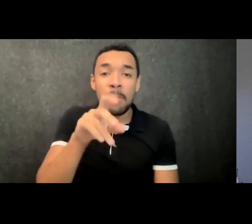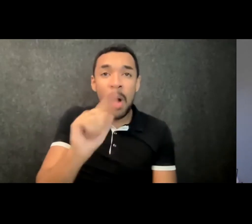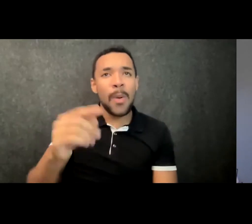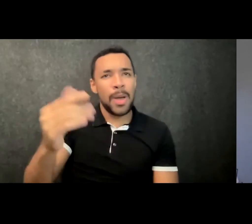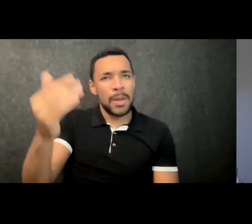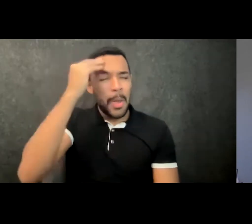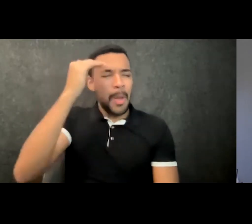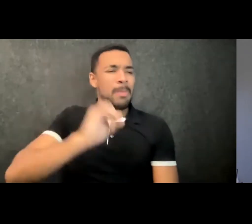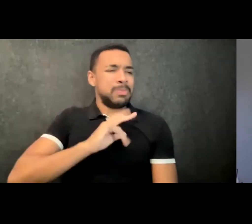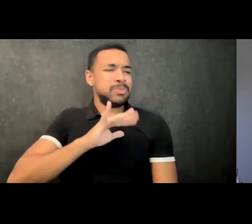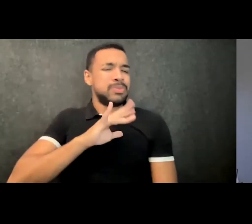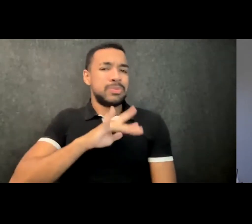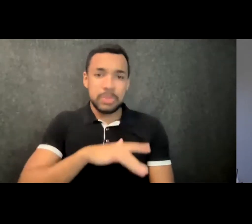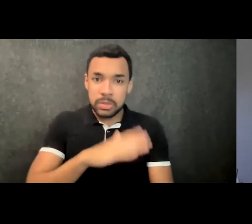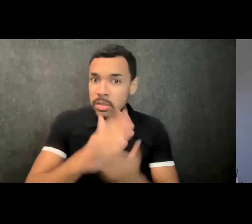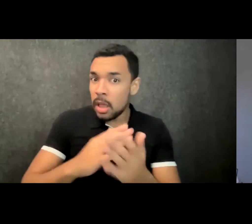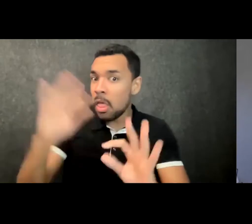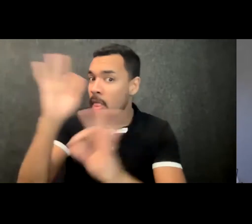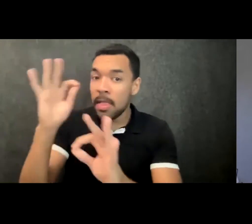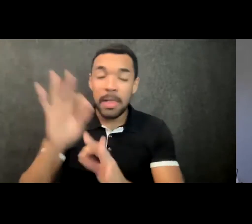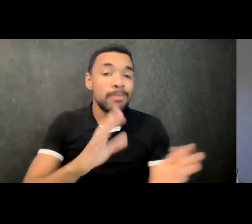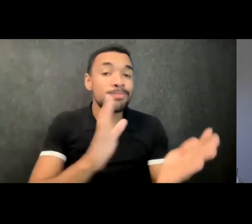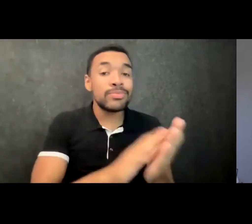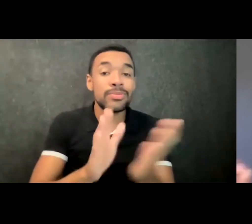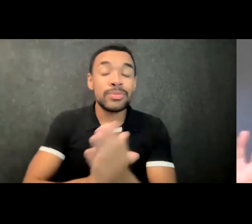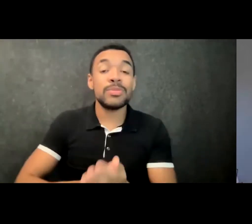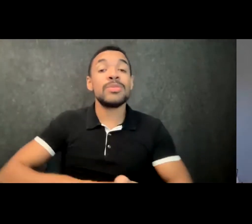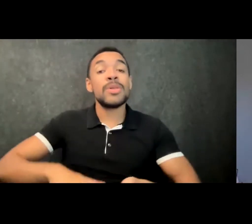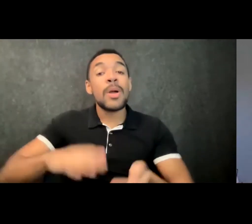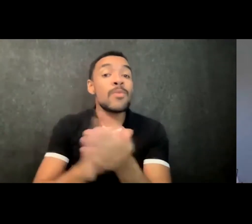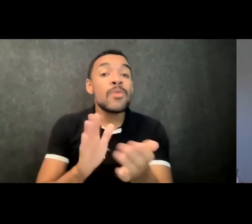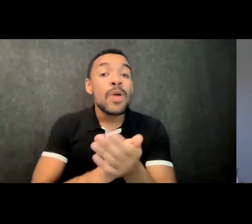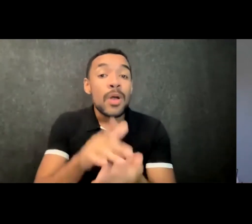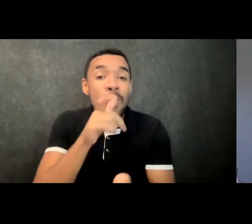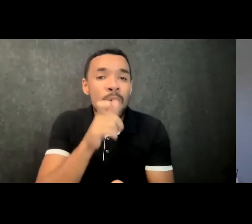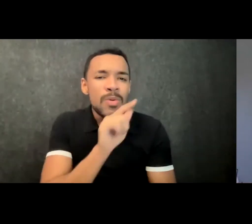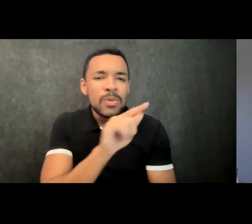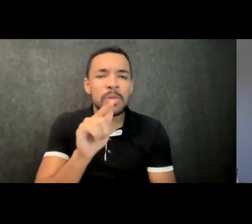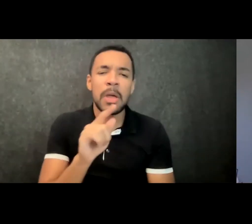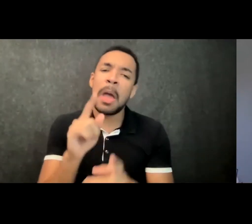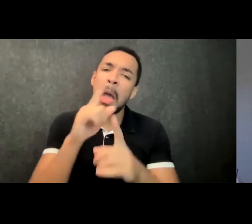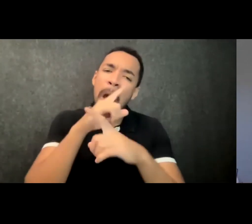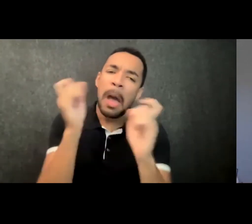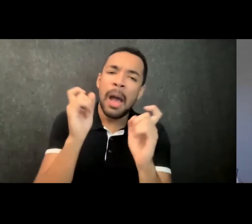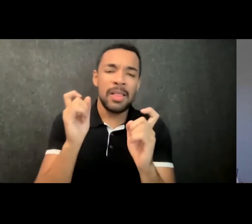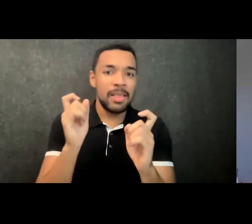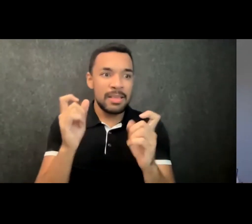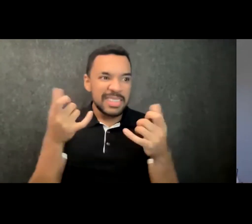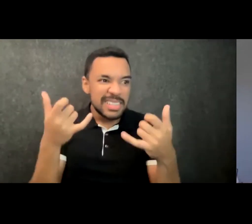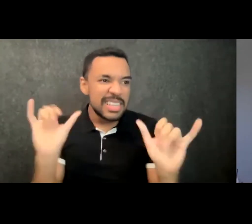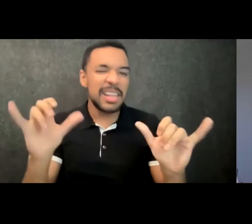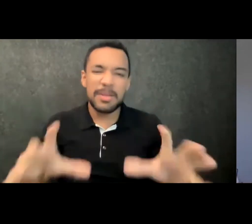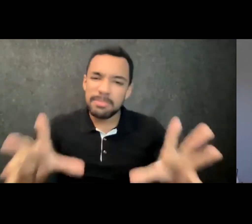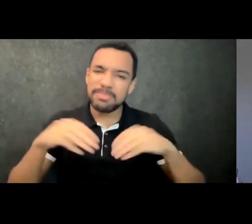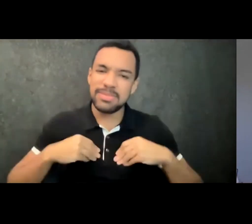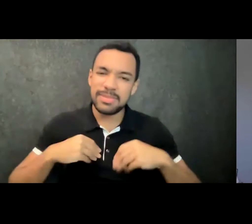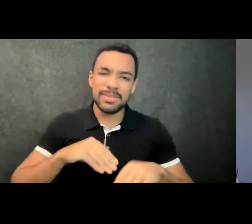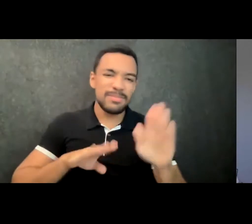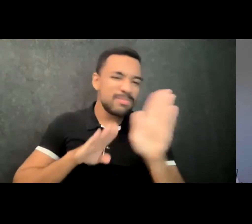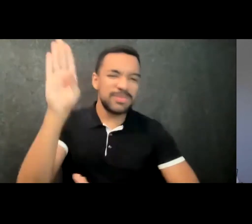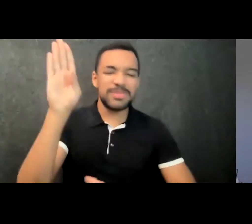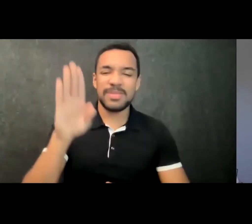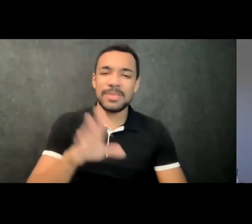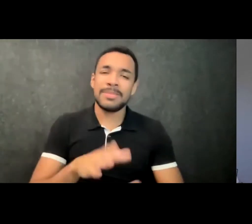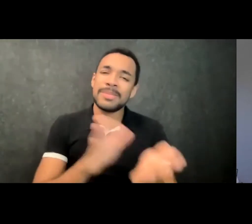Praise be to ugly ducklings who stay that way and still bless. Praise be to threaded brows, fluorescent